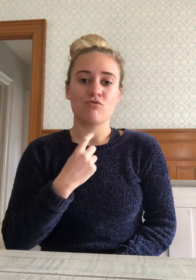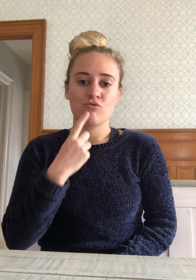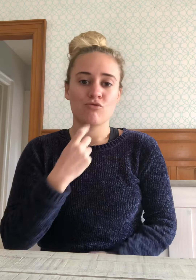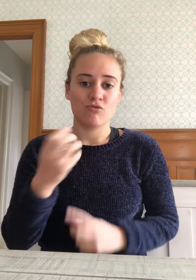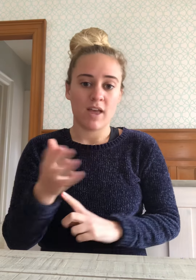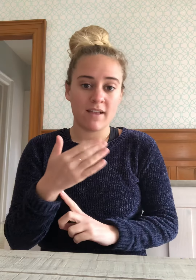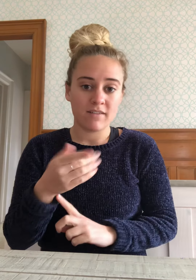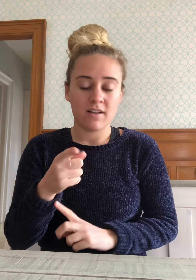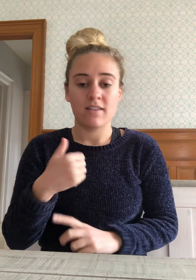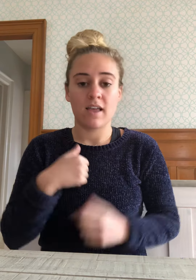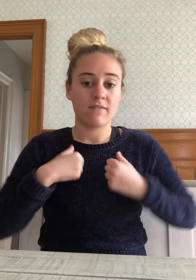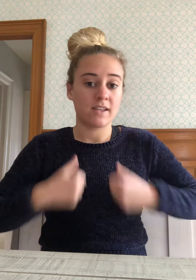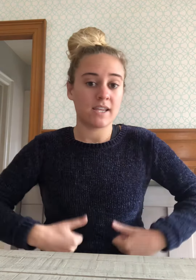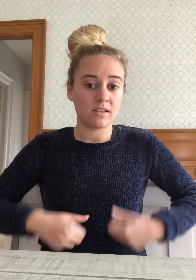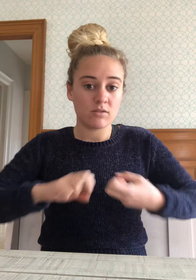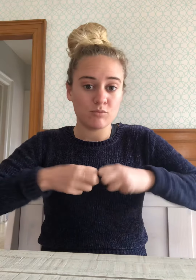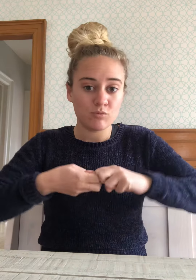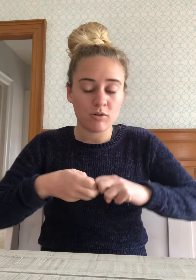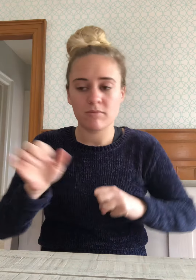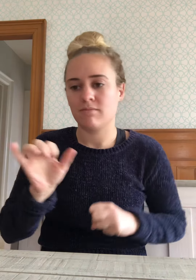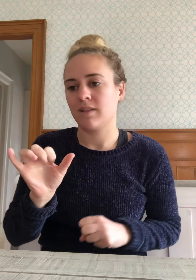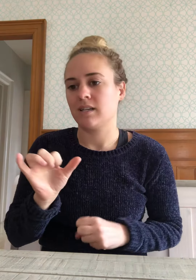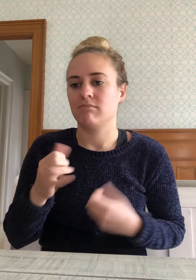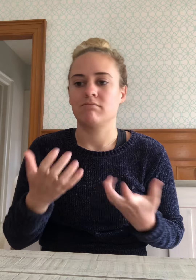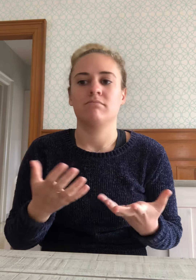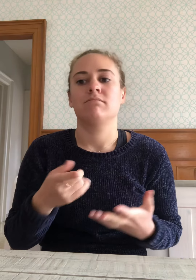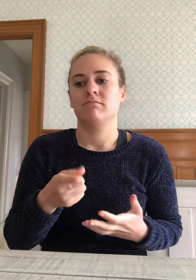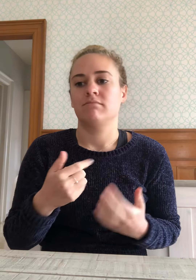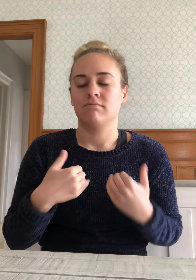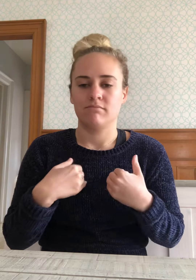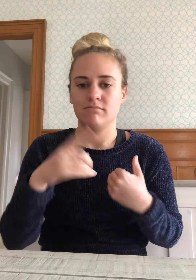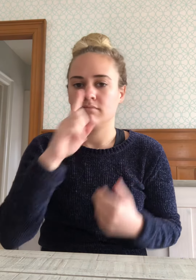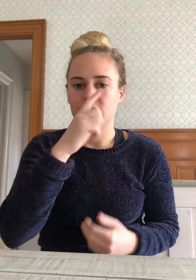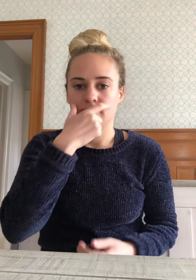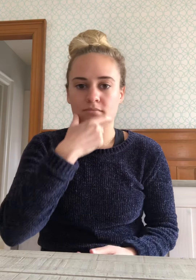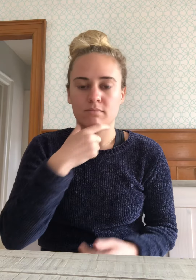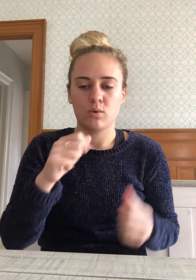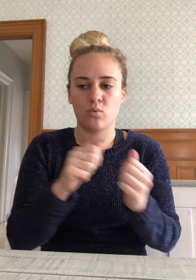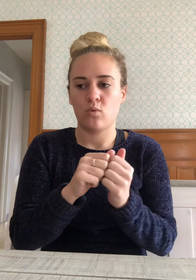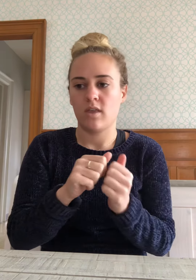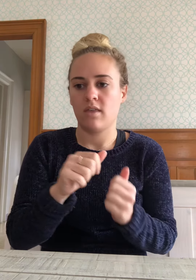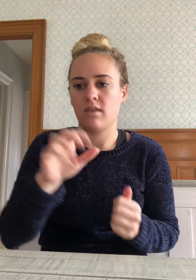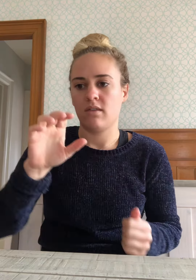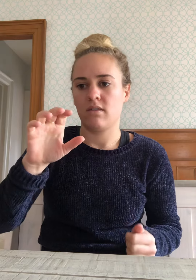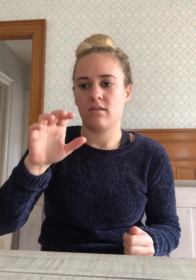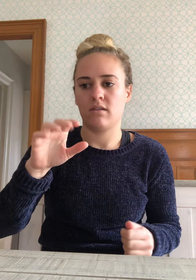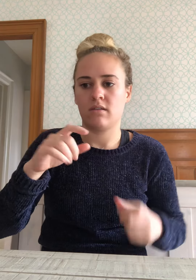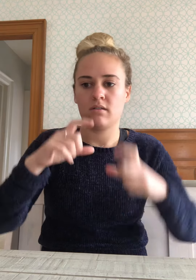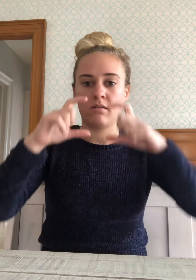anatomic problem, like they're showing a denture with an obturator there, so somebody has a cleft palate